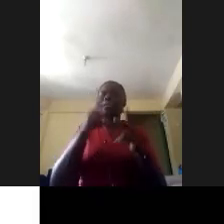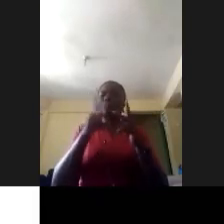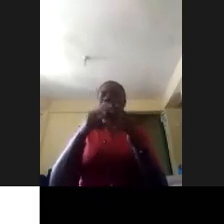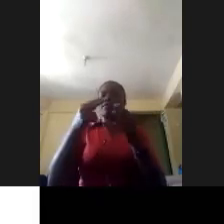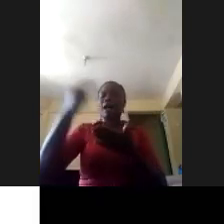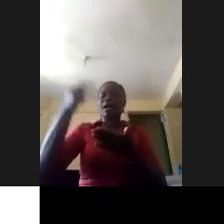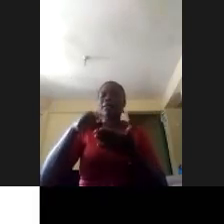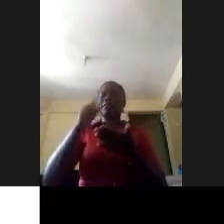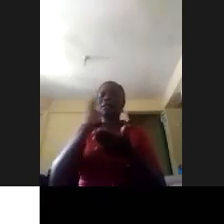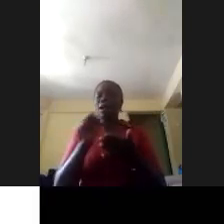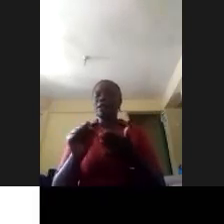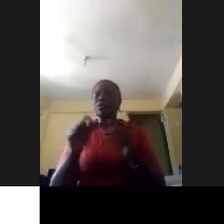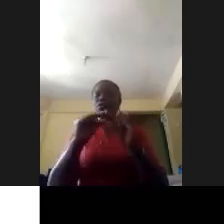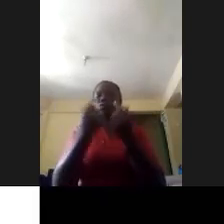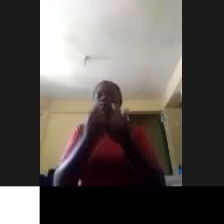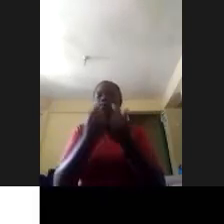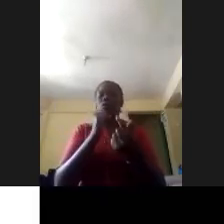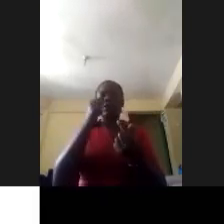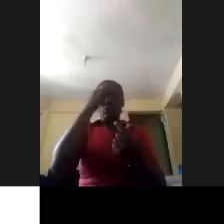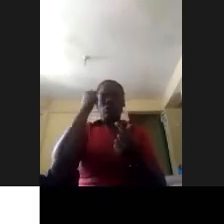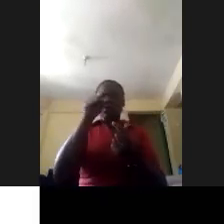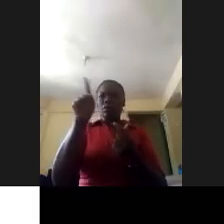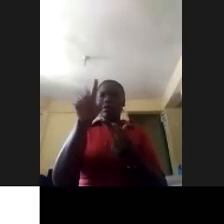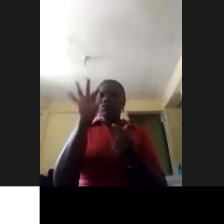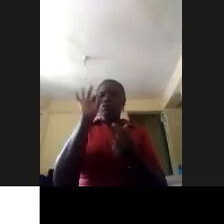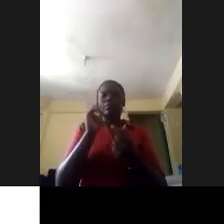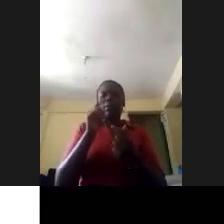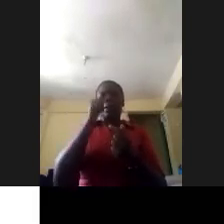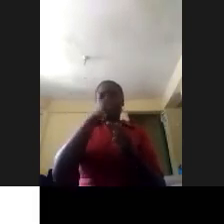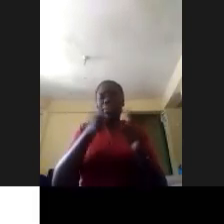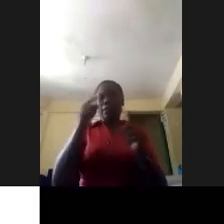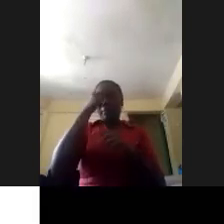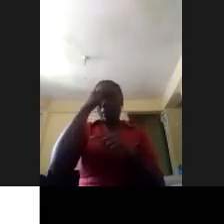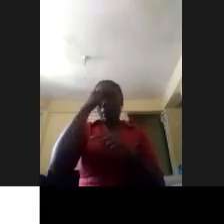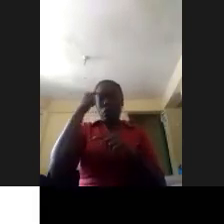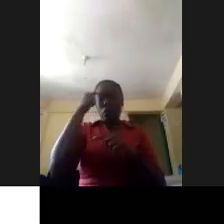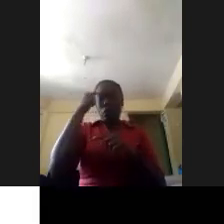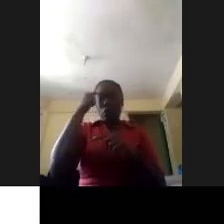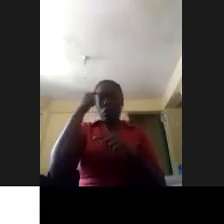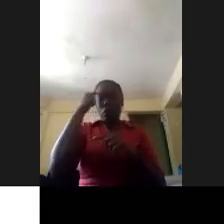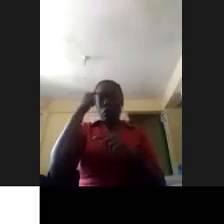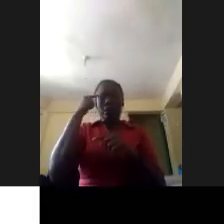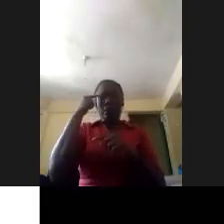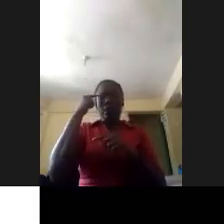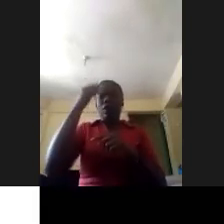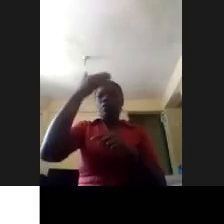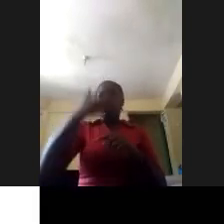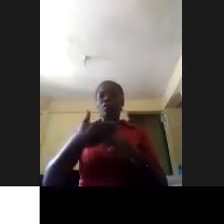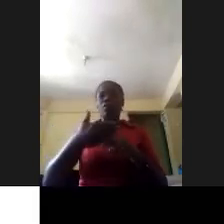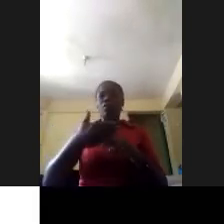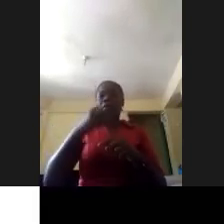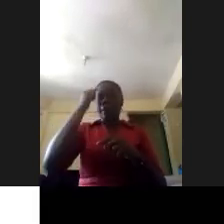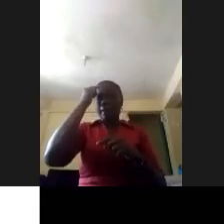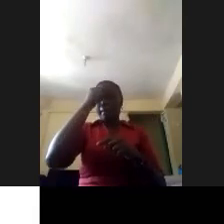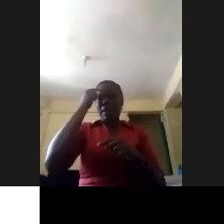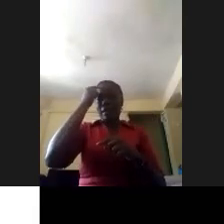group, not because you choose to, simply because the front part of the brain, which is called the